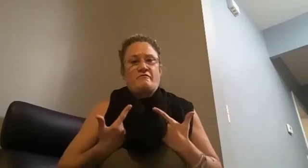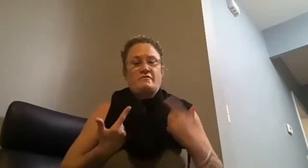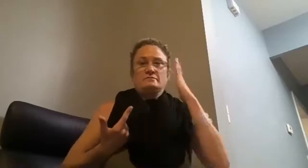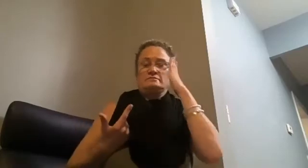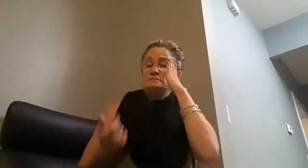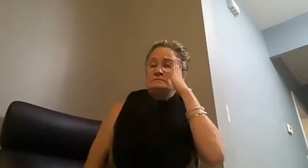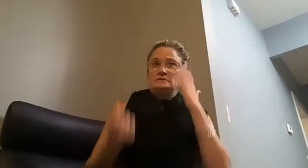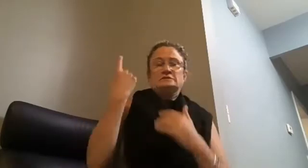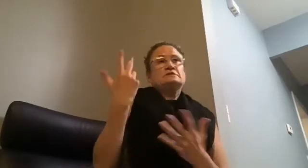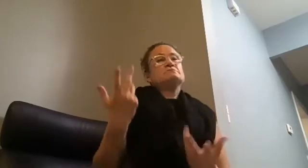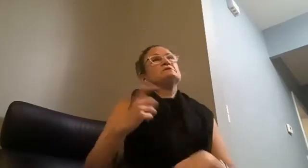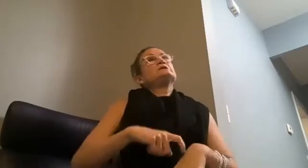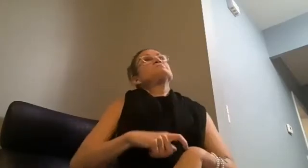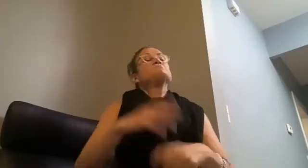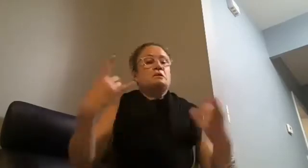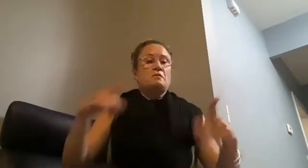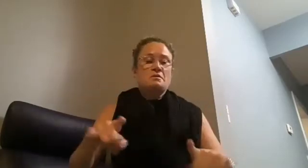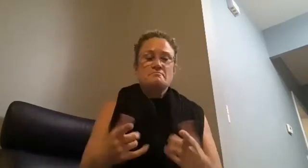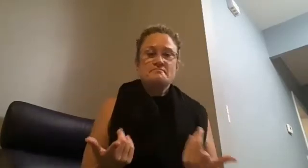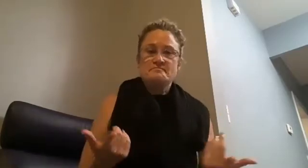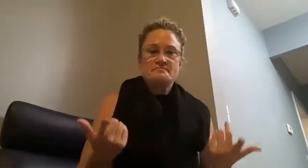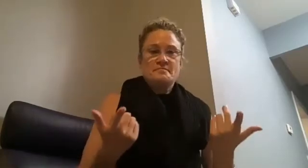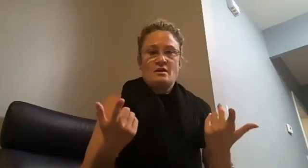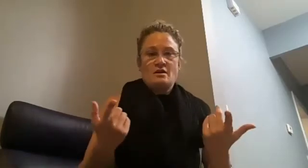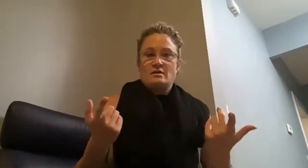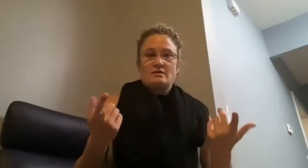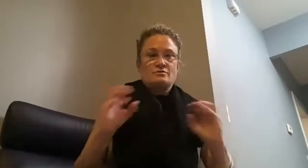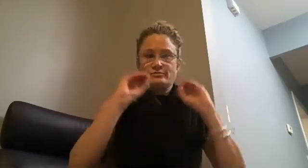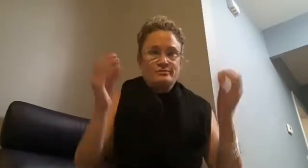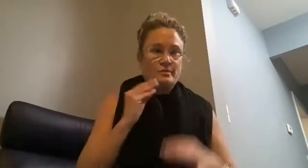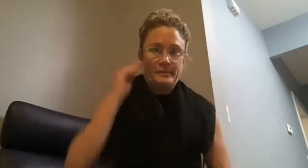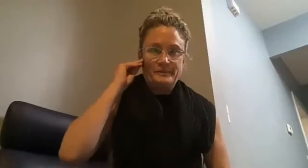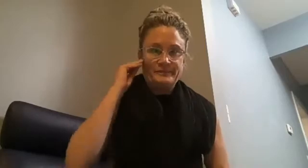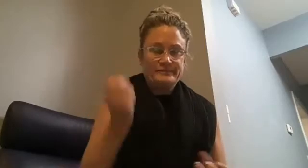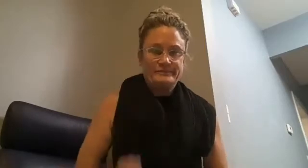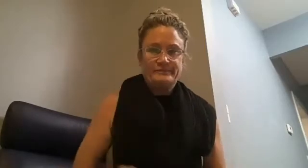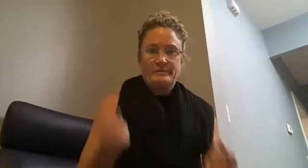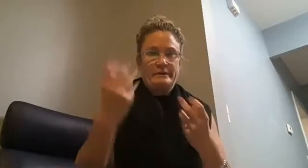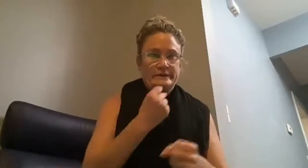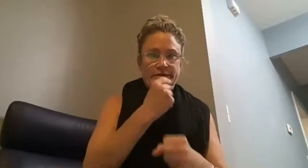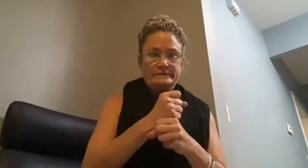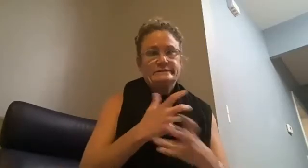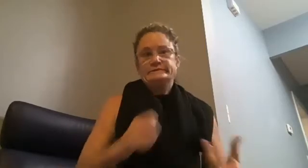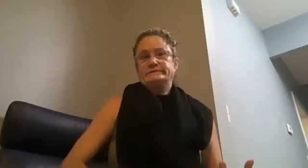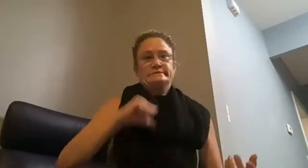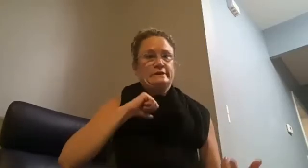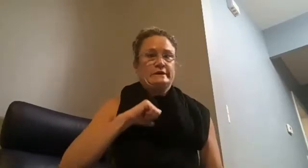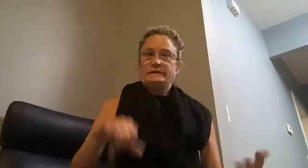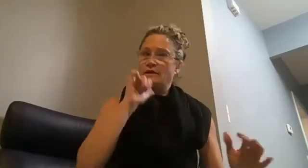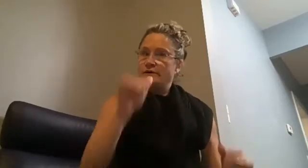at that time, but that's what happened. I was also homeless for a long period of time, and I did a lot of things that I wasn't proud of, and a lot of weird stuff happened to me. And it was